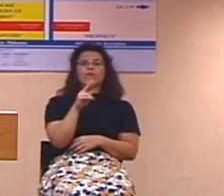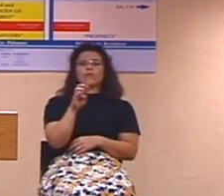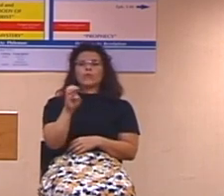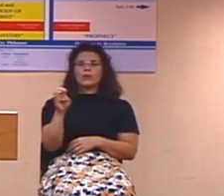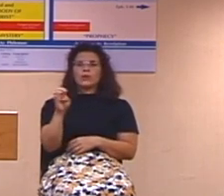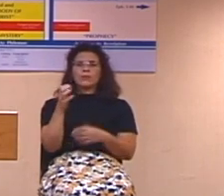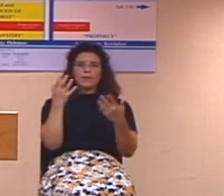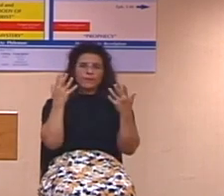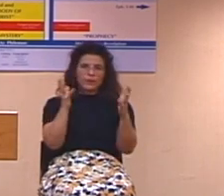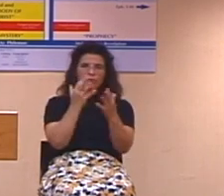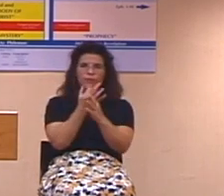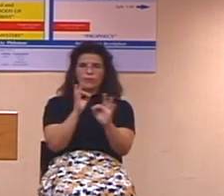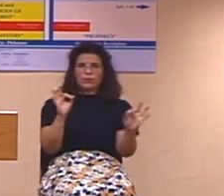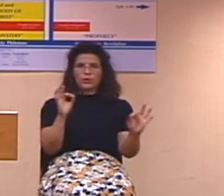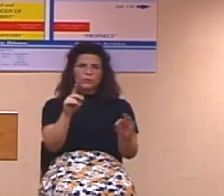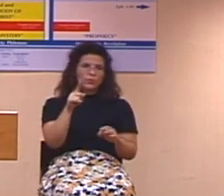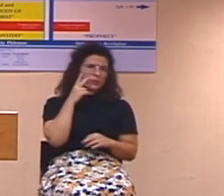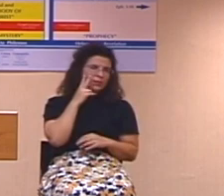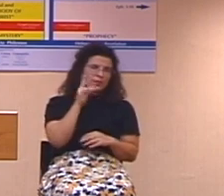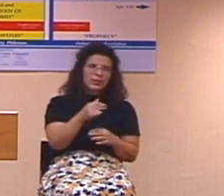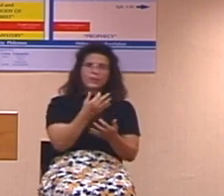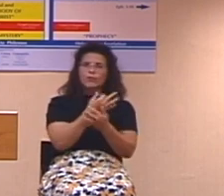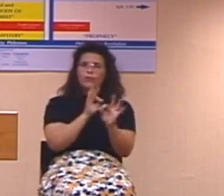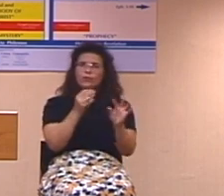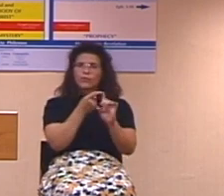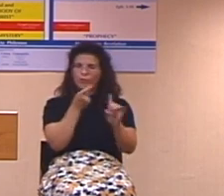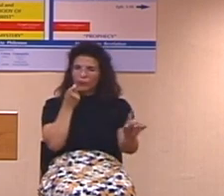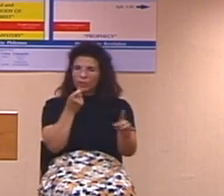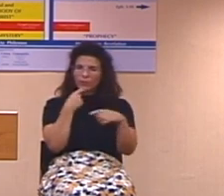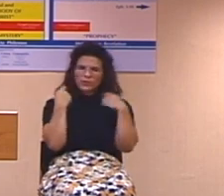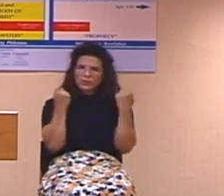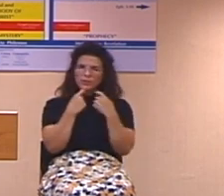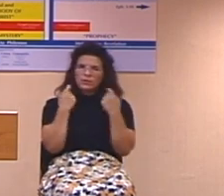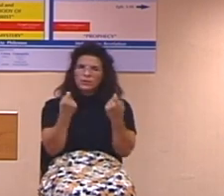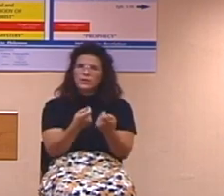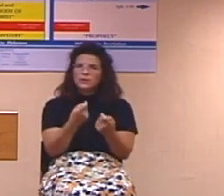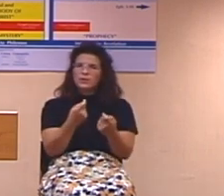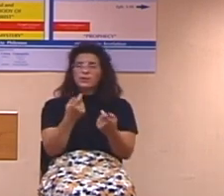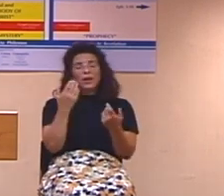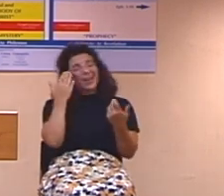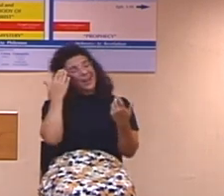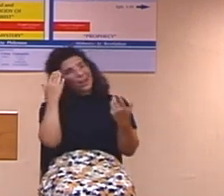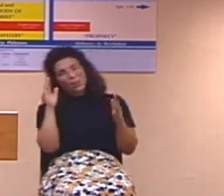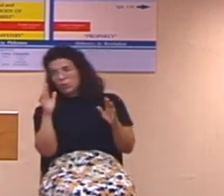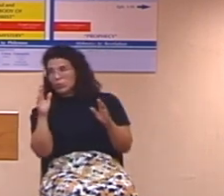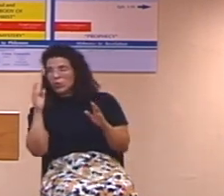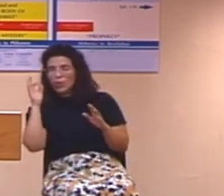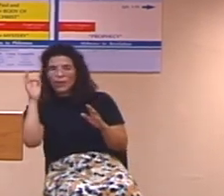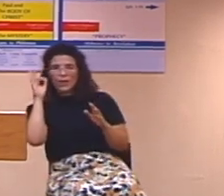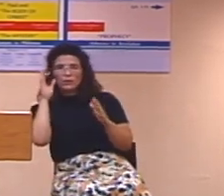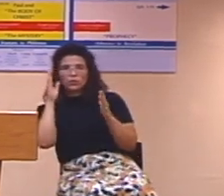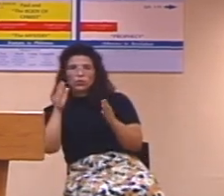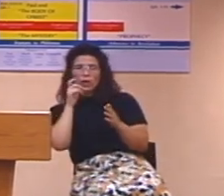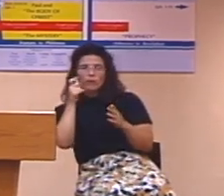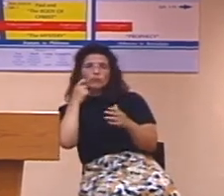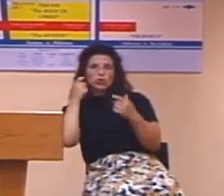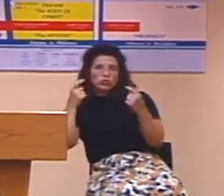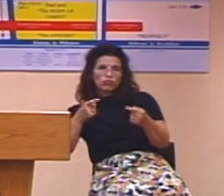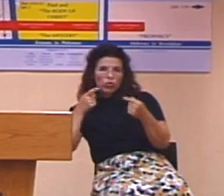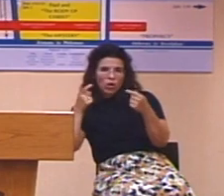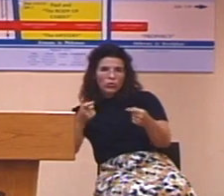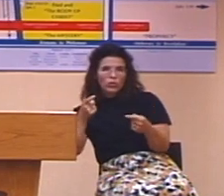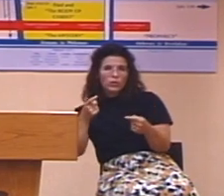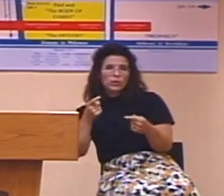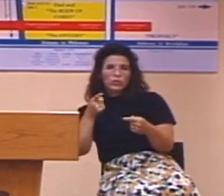See that? You're freed from what? Well, I don't know, Pastor, I'm just struggling. No kidding. You know why